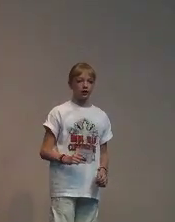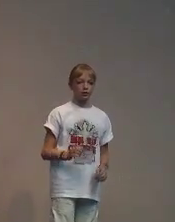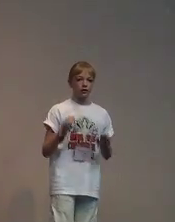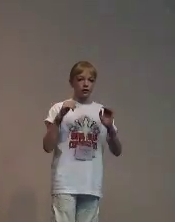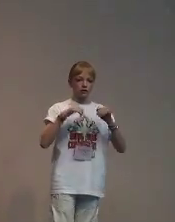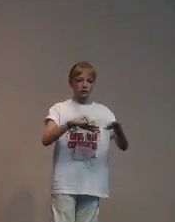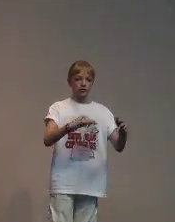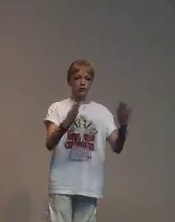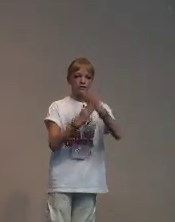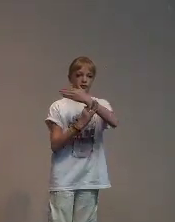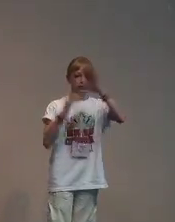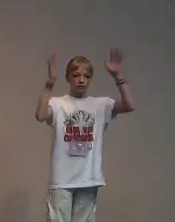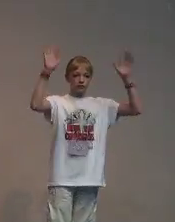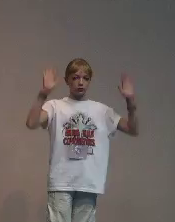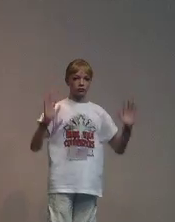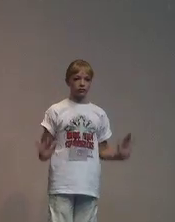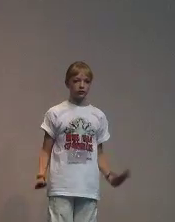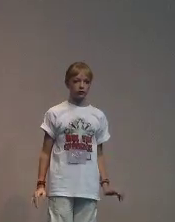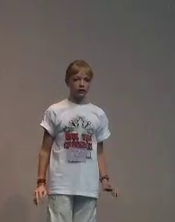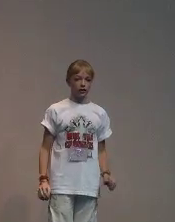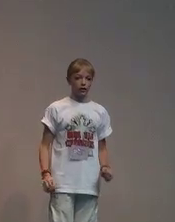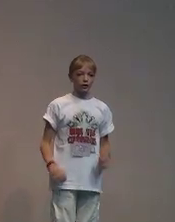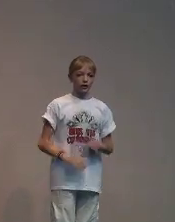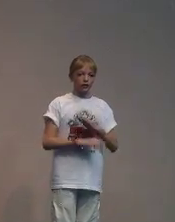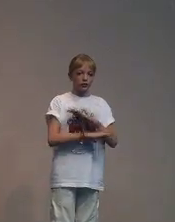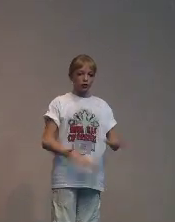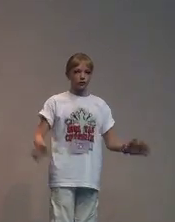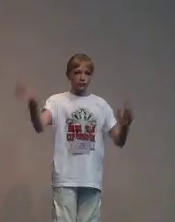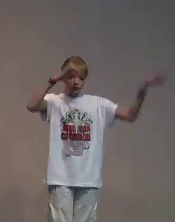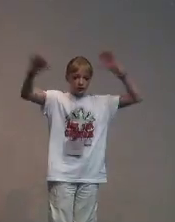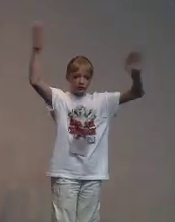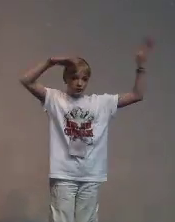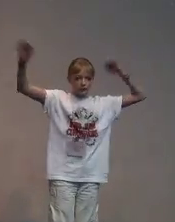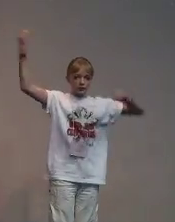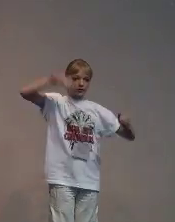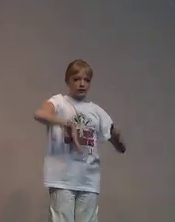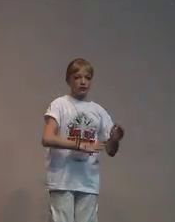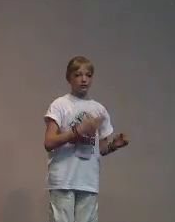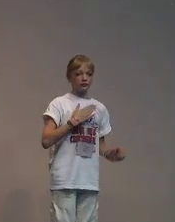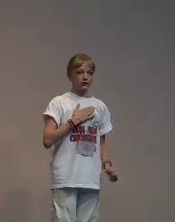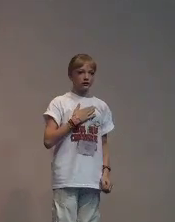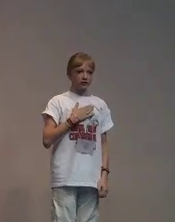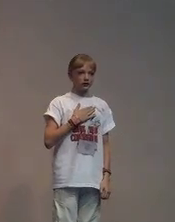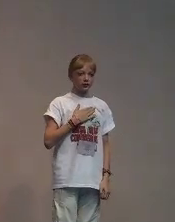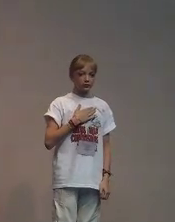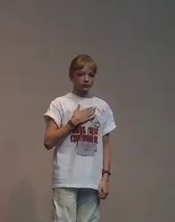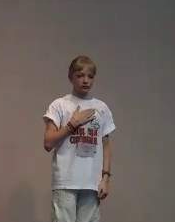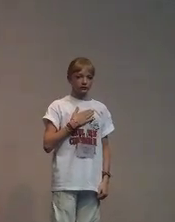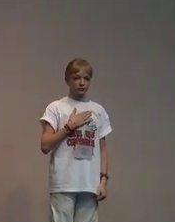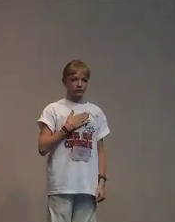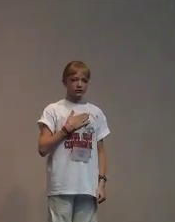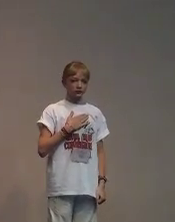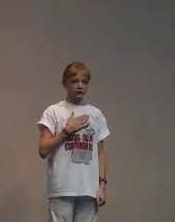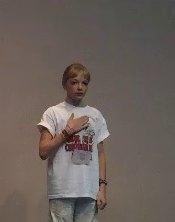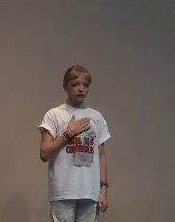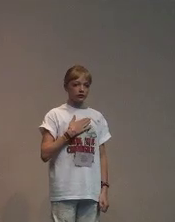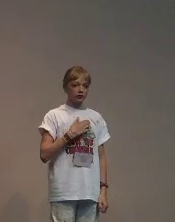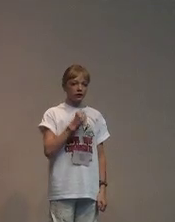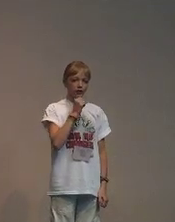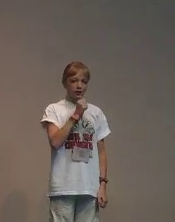through the grave And calls for healing me Not